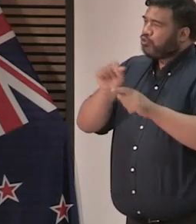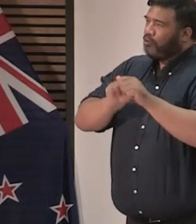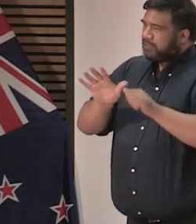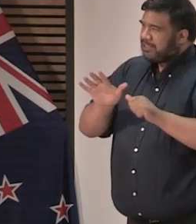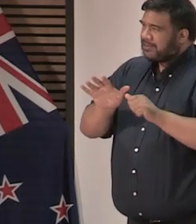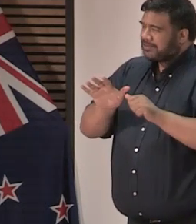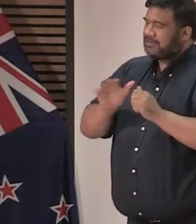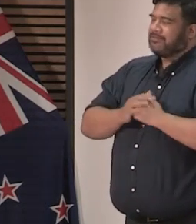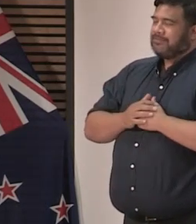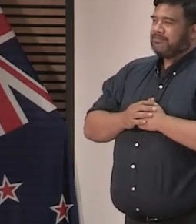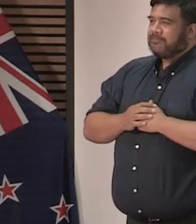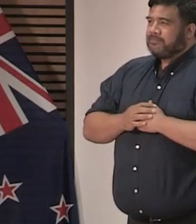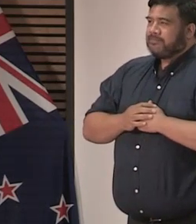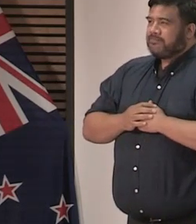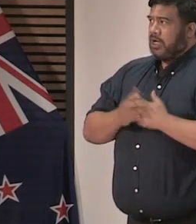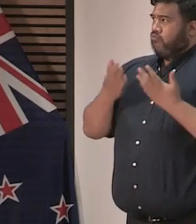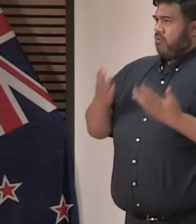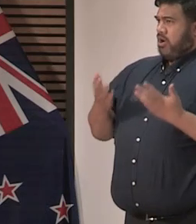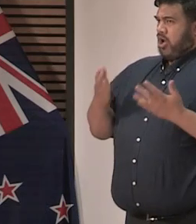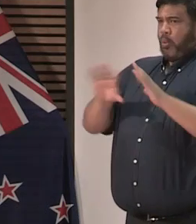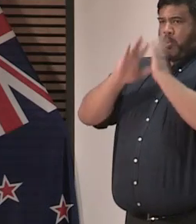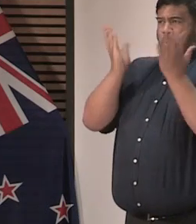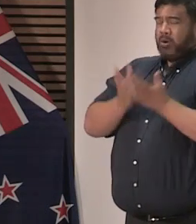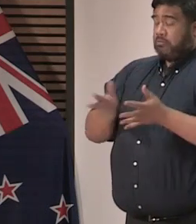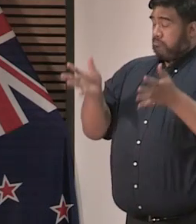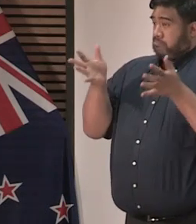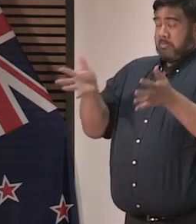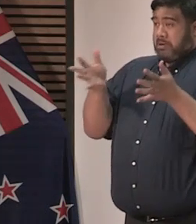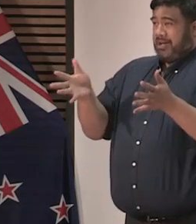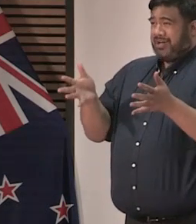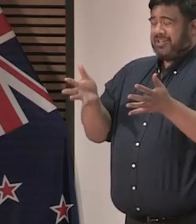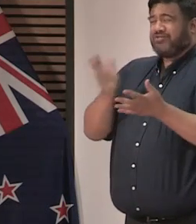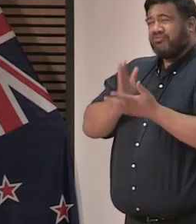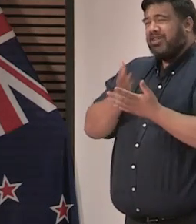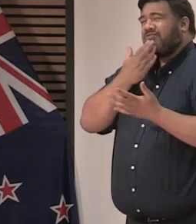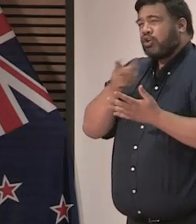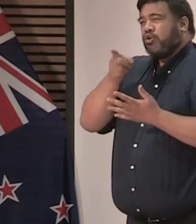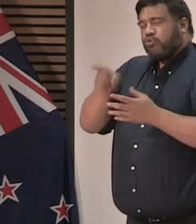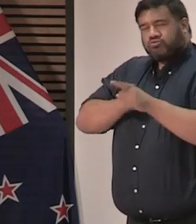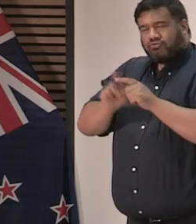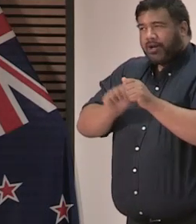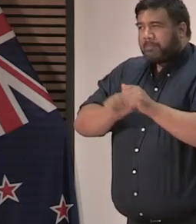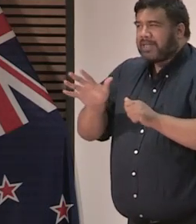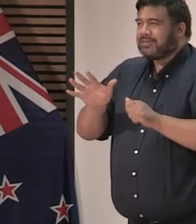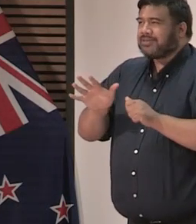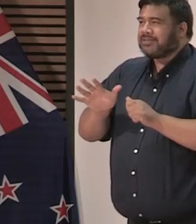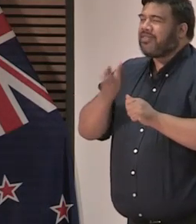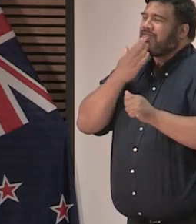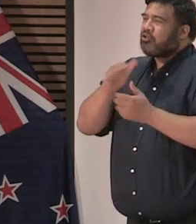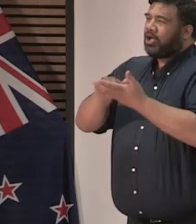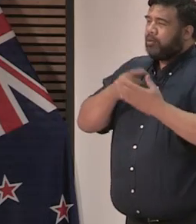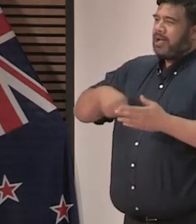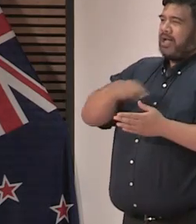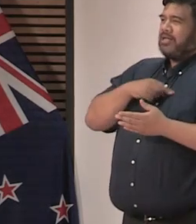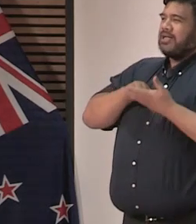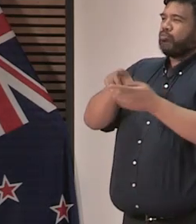yourselves. These are extraordinary times, so thank you for your understanding. We're doing our very best to minimise the